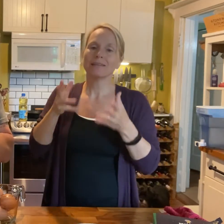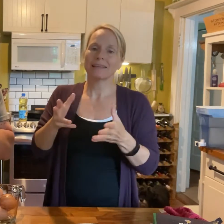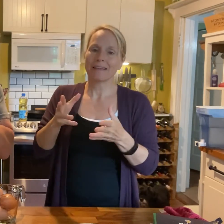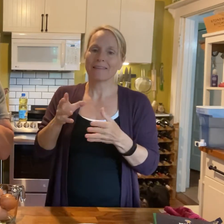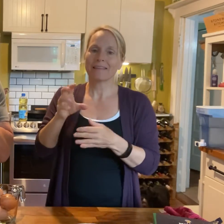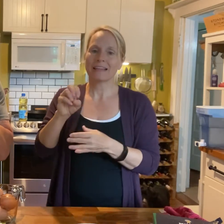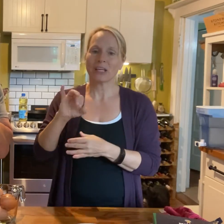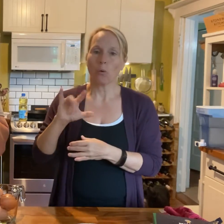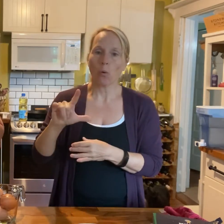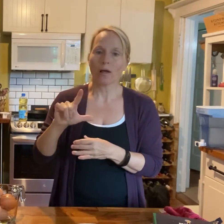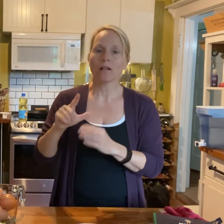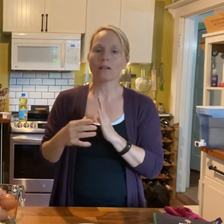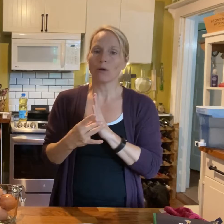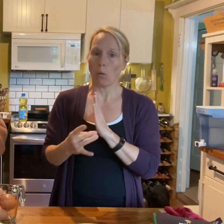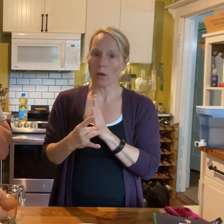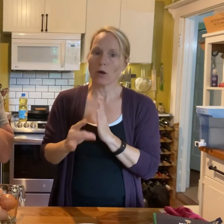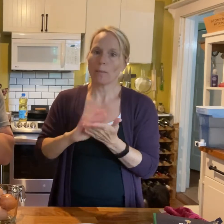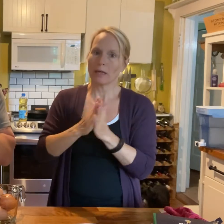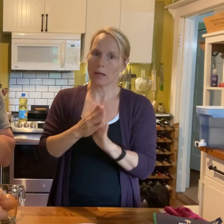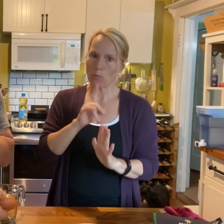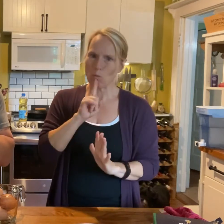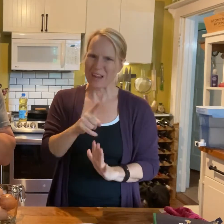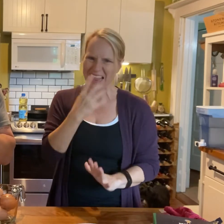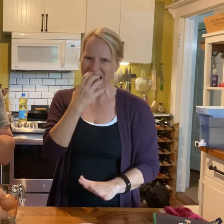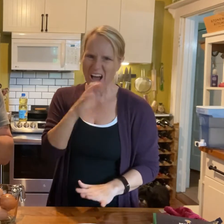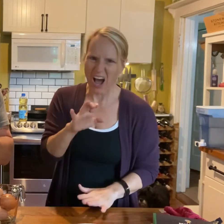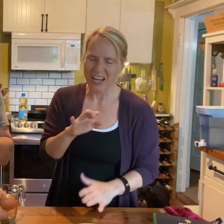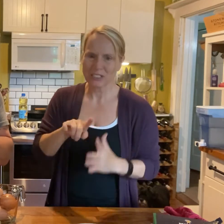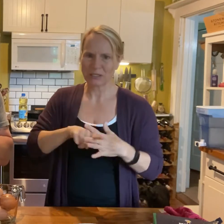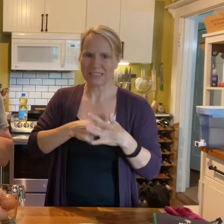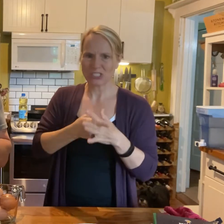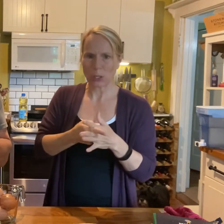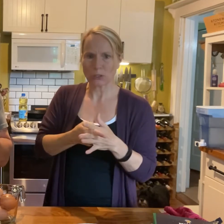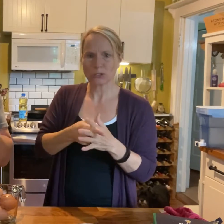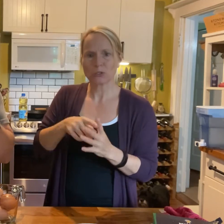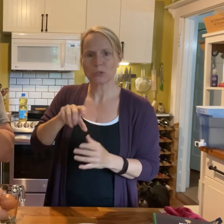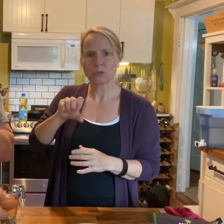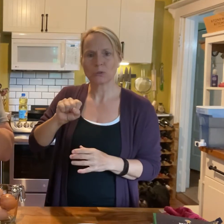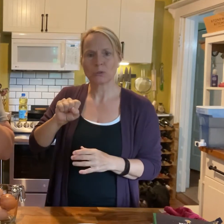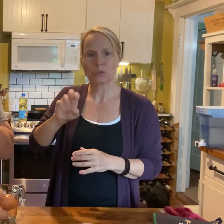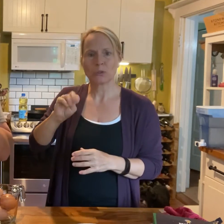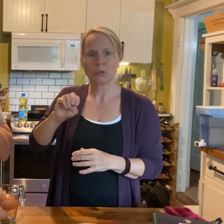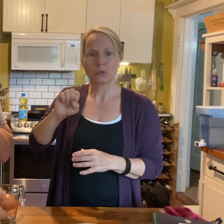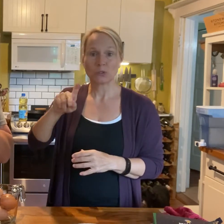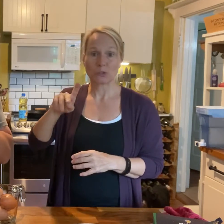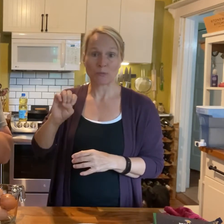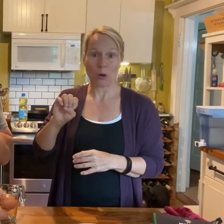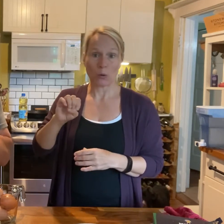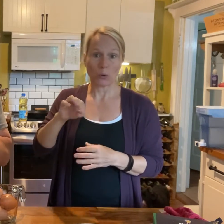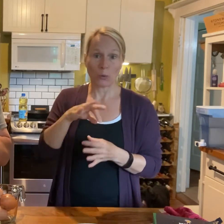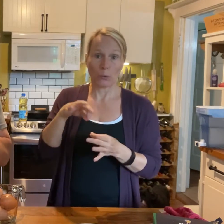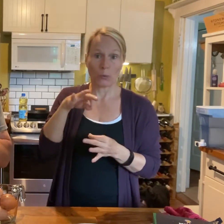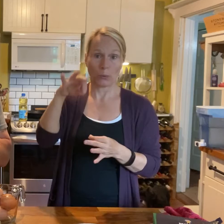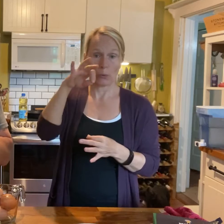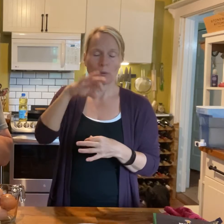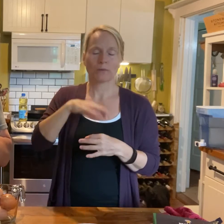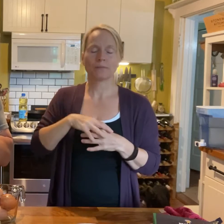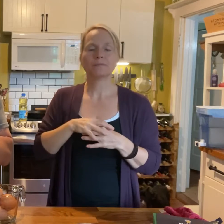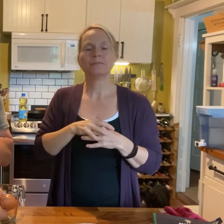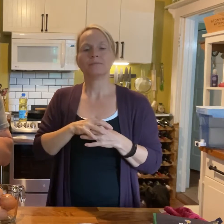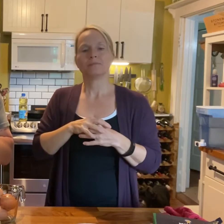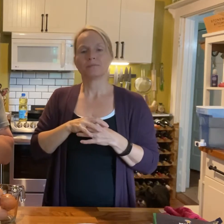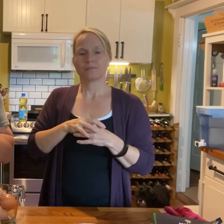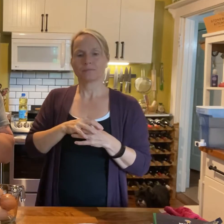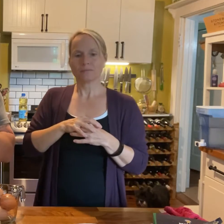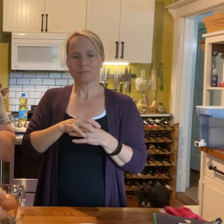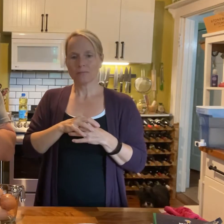extremely hot until it's starting to smoke. I use vegetable oil, not olive oil in this, and this is the rare time I do use vegetable oil in the